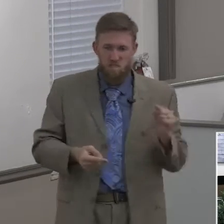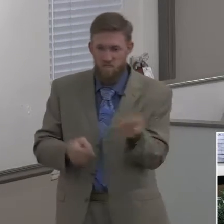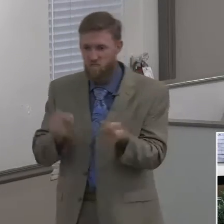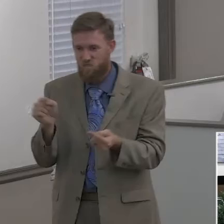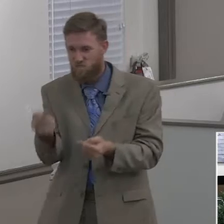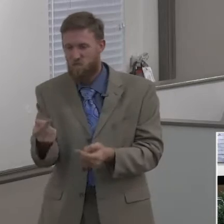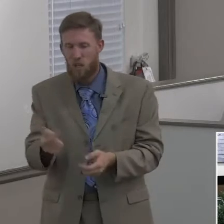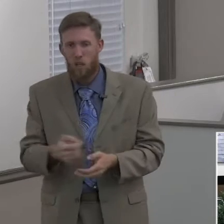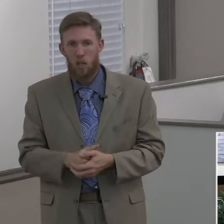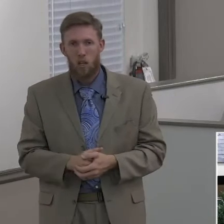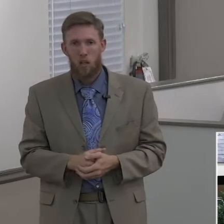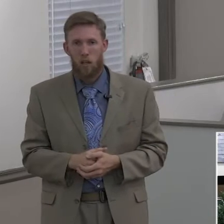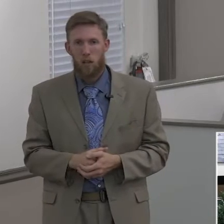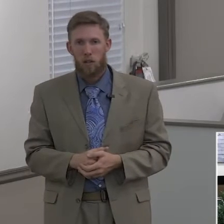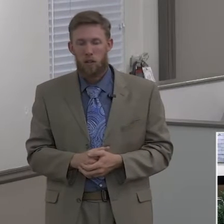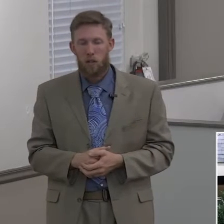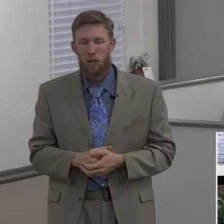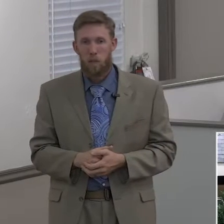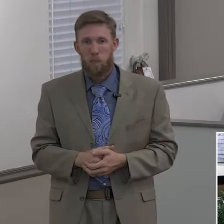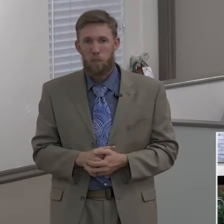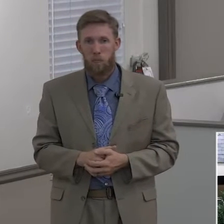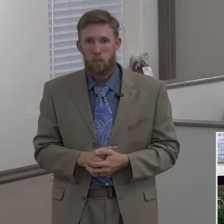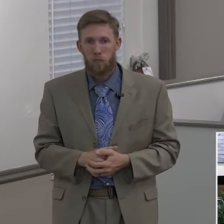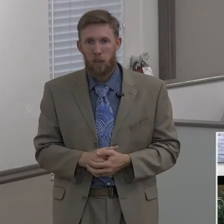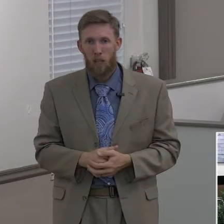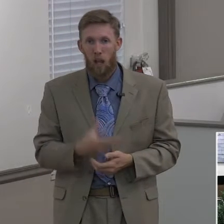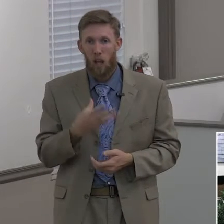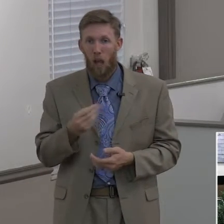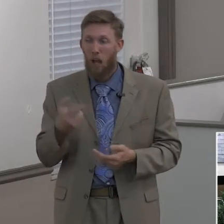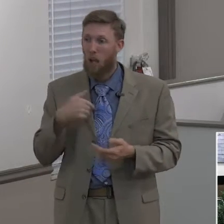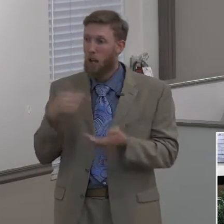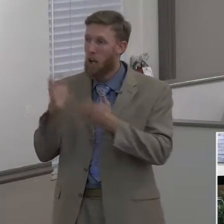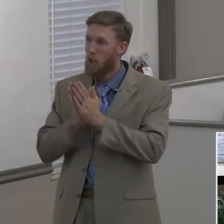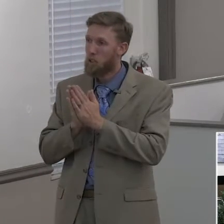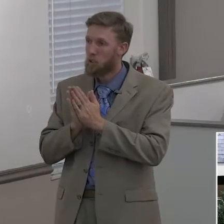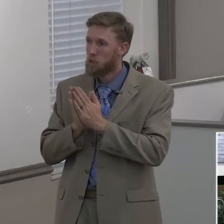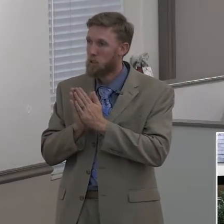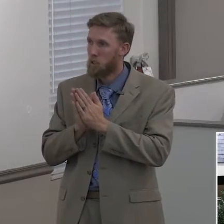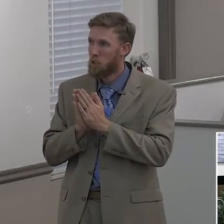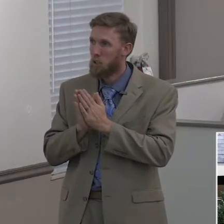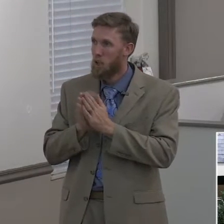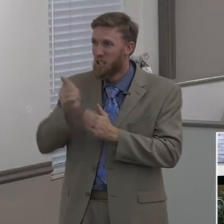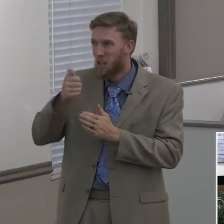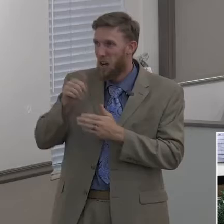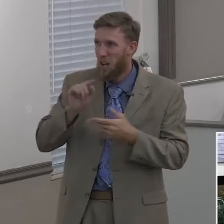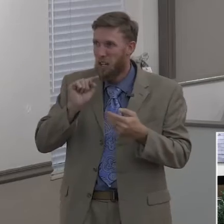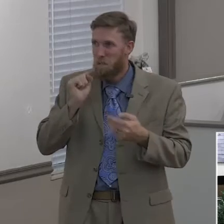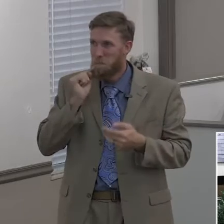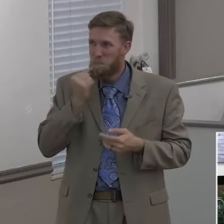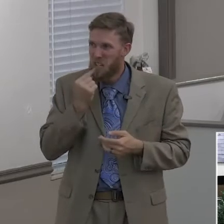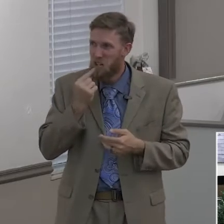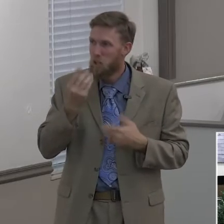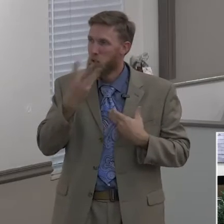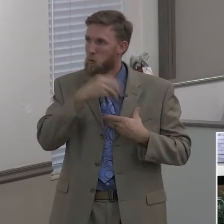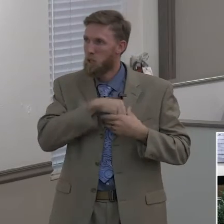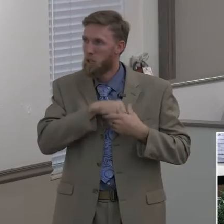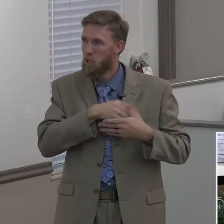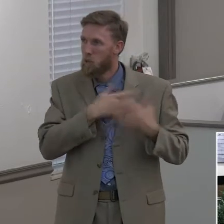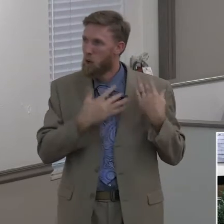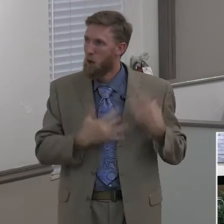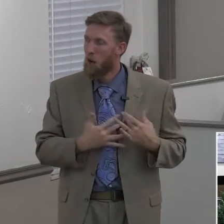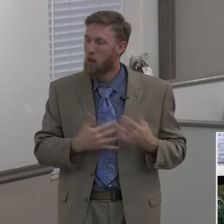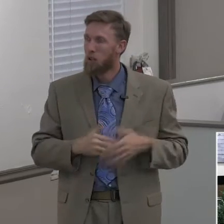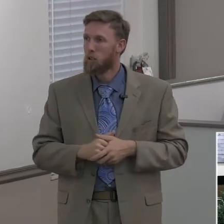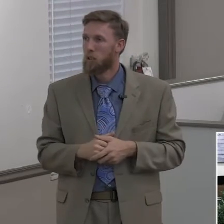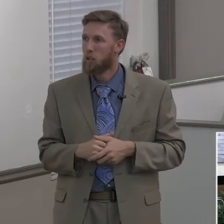is there any bitterness in my heart that's standing between you and me today? Well, I'm asking God, the Holy Spirit, that question too,